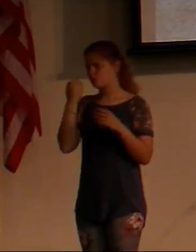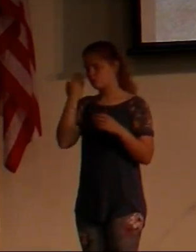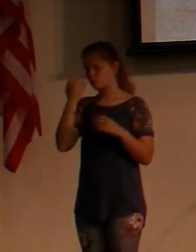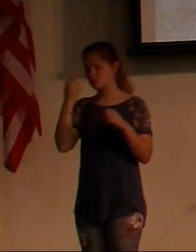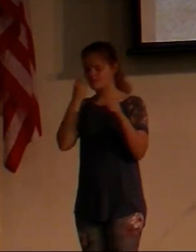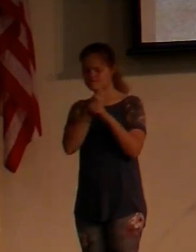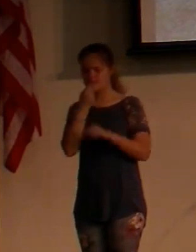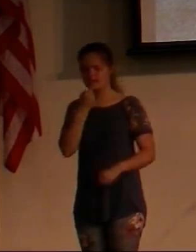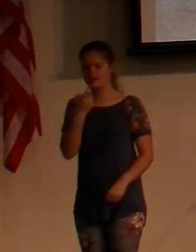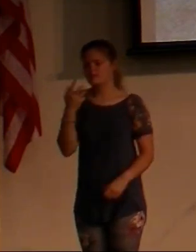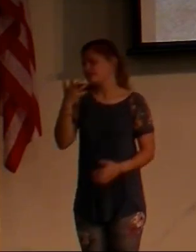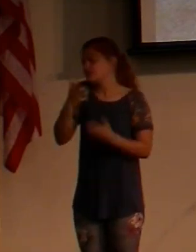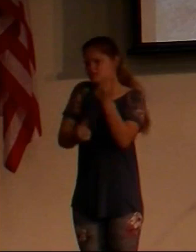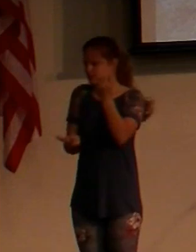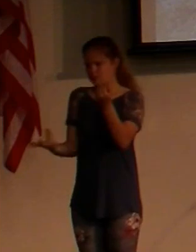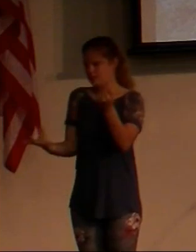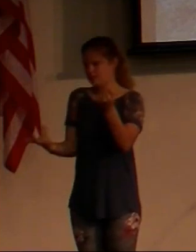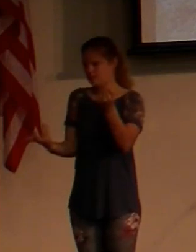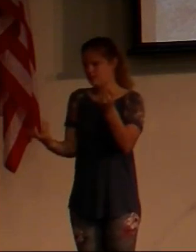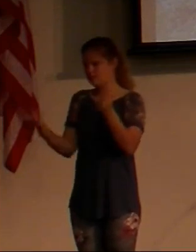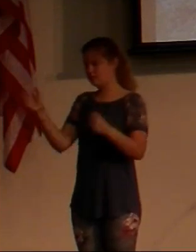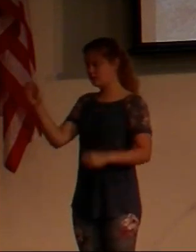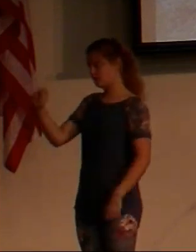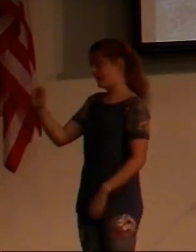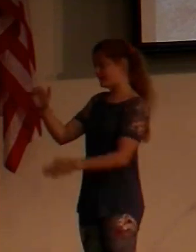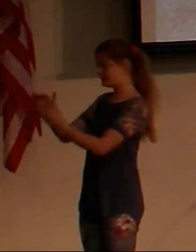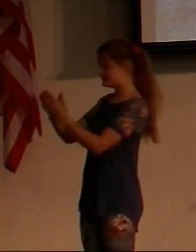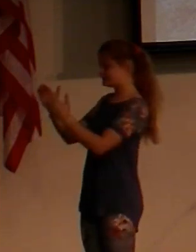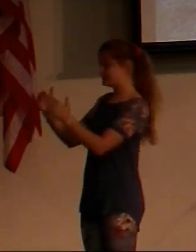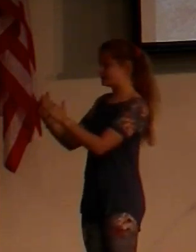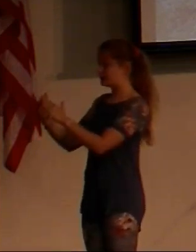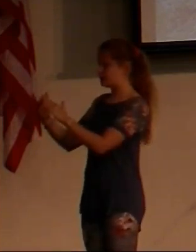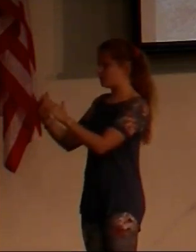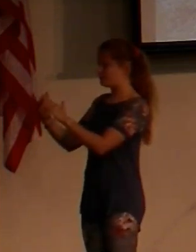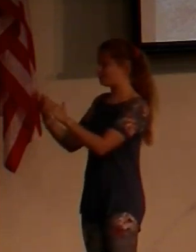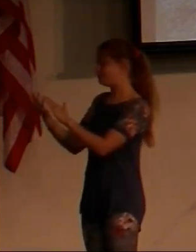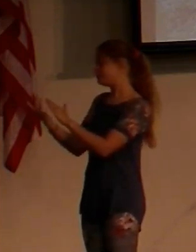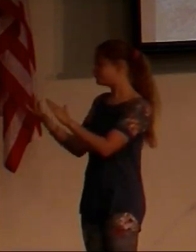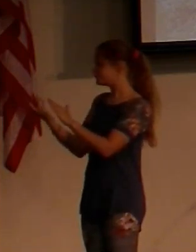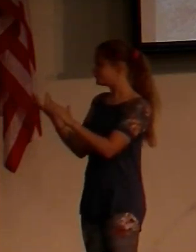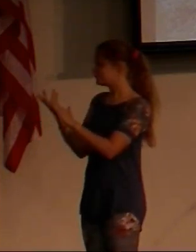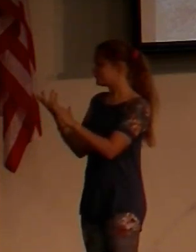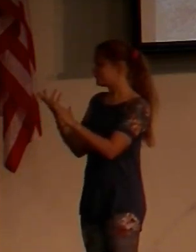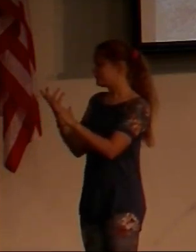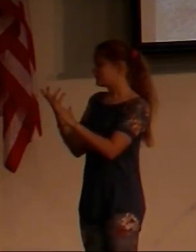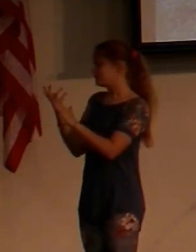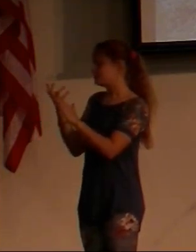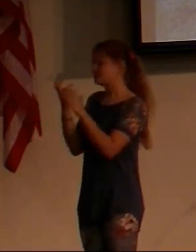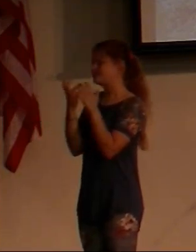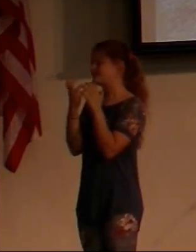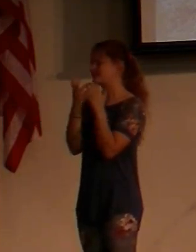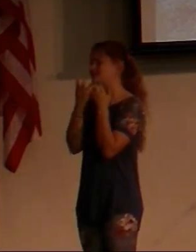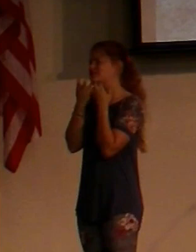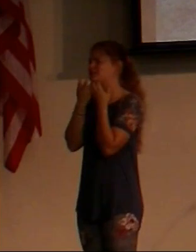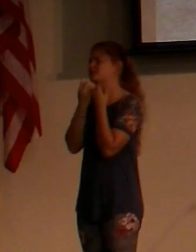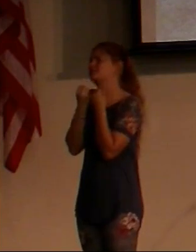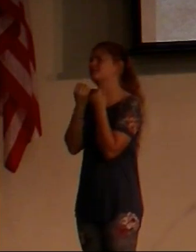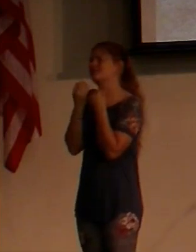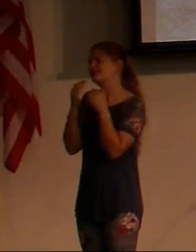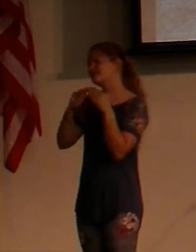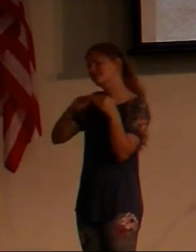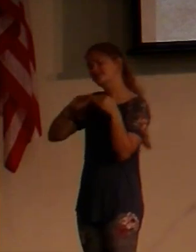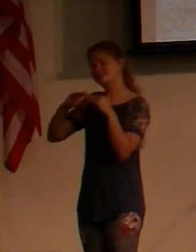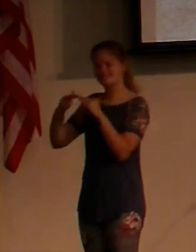out of that community. So Silkgrass is a very it's just an adorable community. It really is, where the